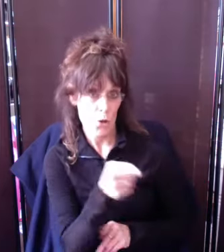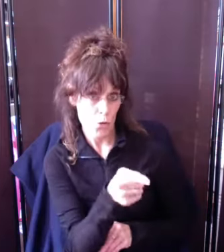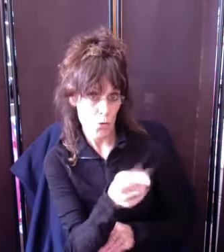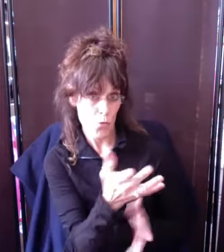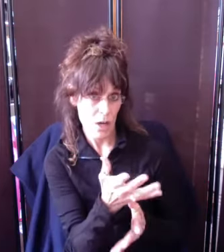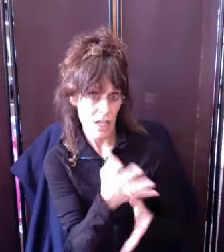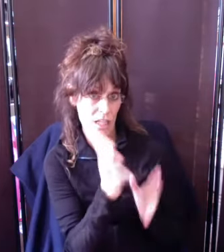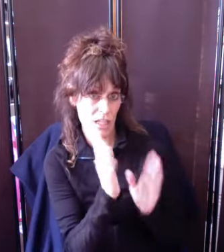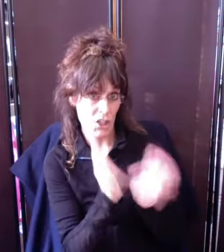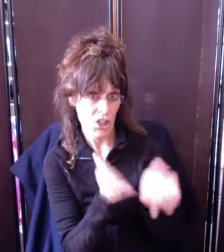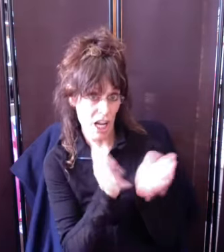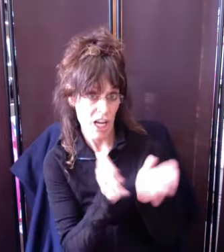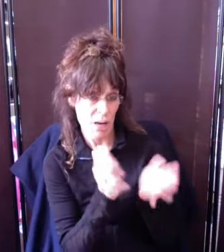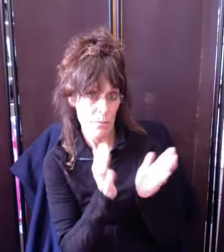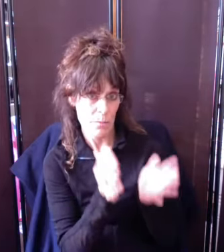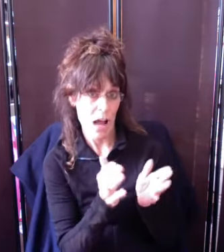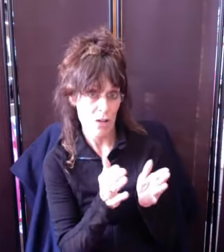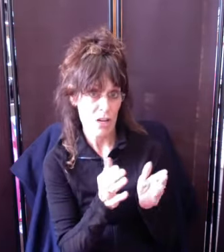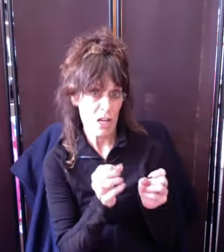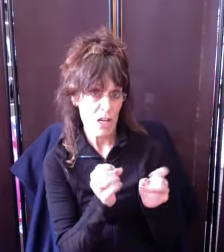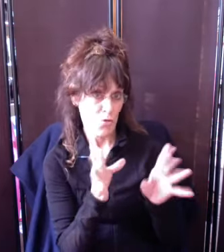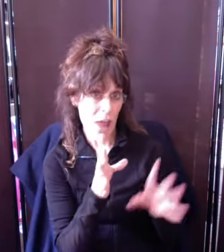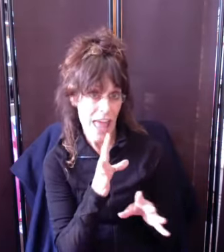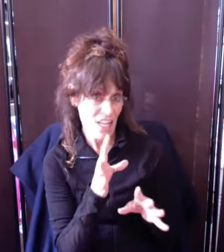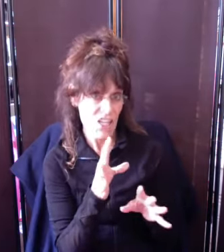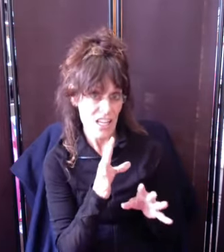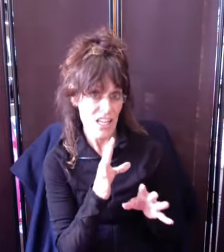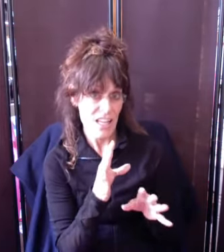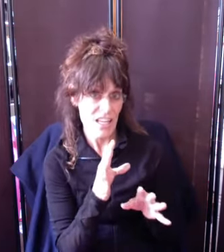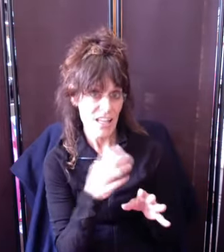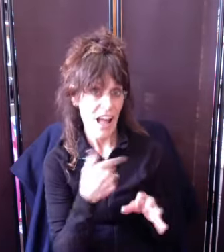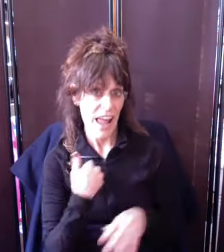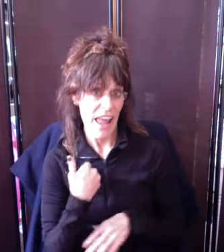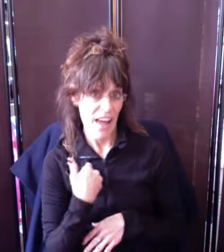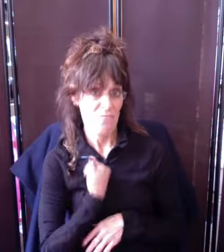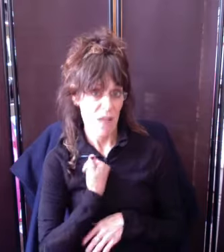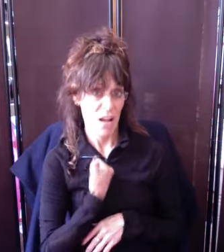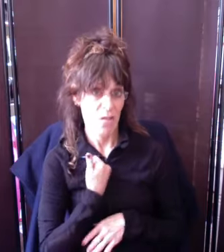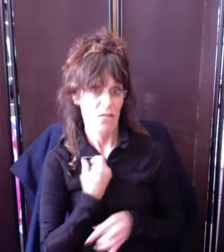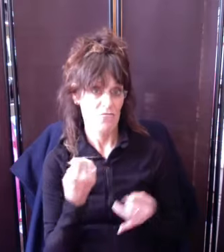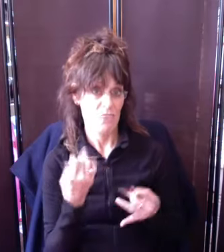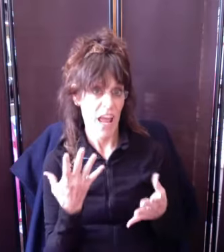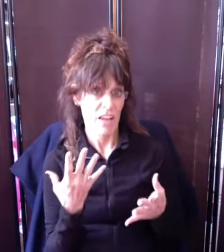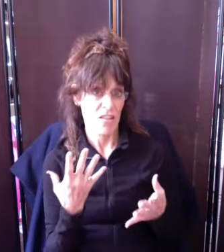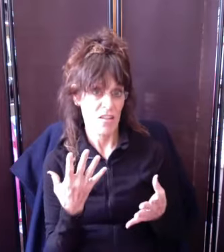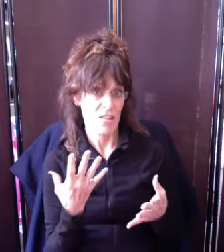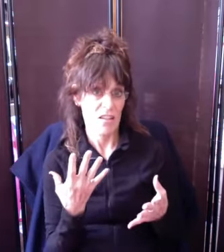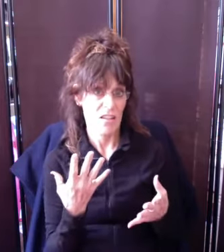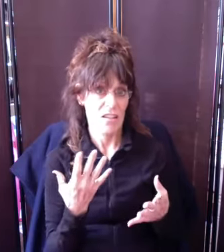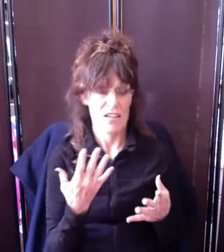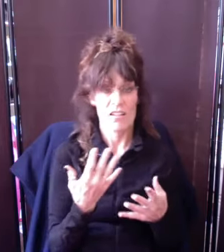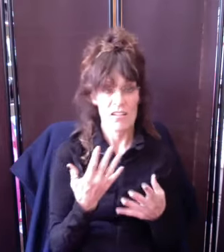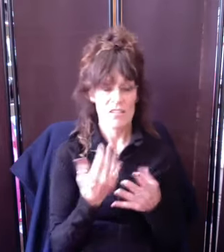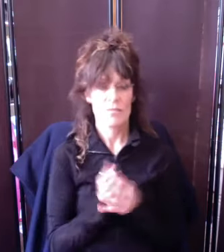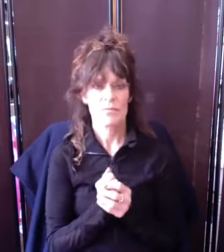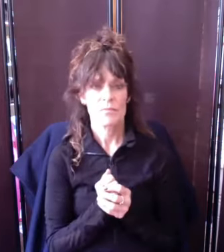let's go. Let's go. Okay. I hold my own pretty well, pretty high stakes over here. So